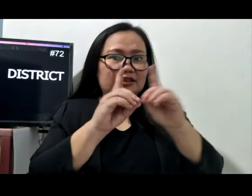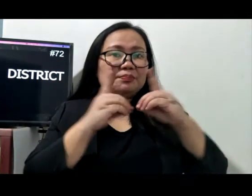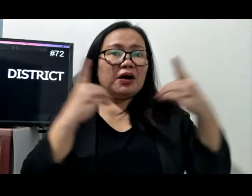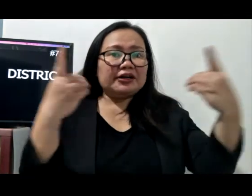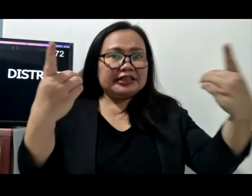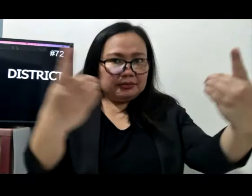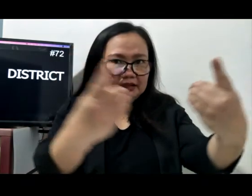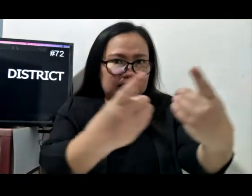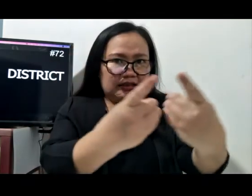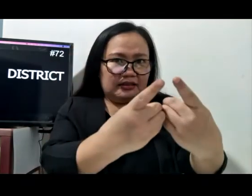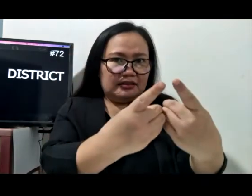Department.